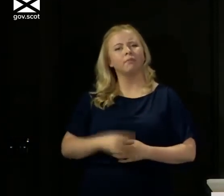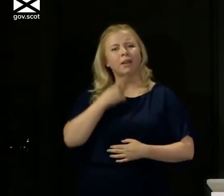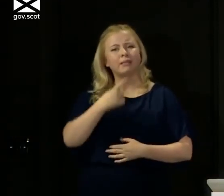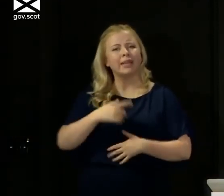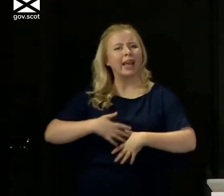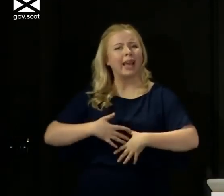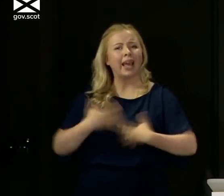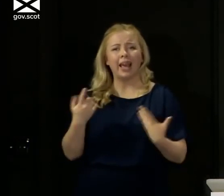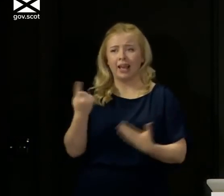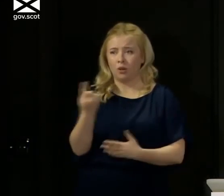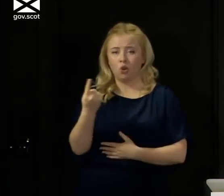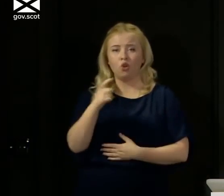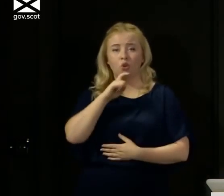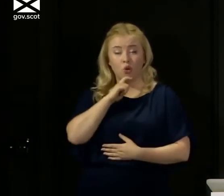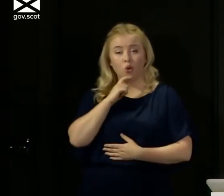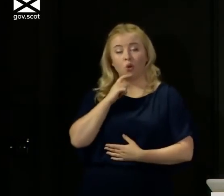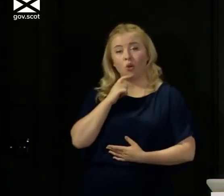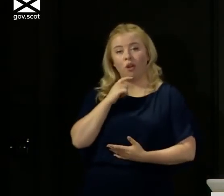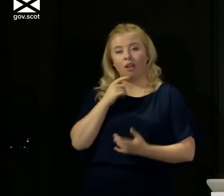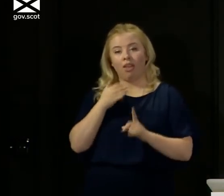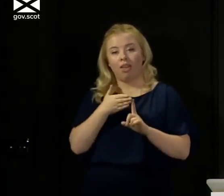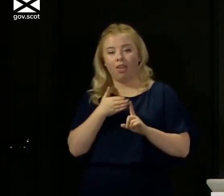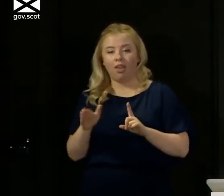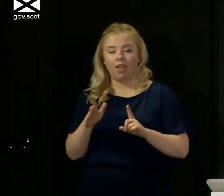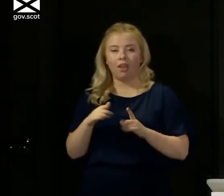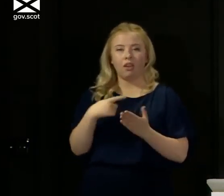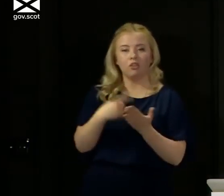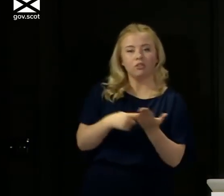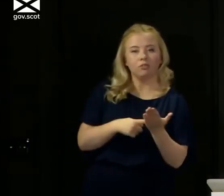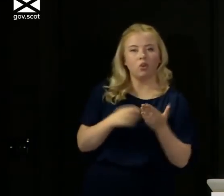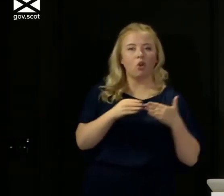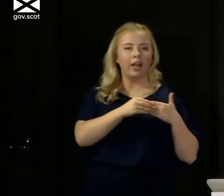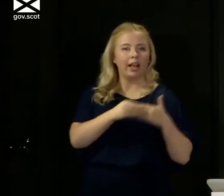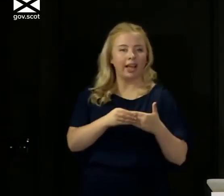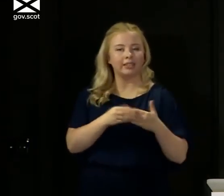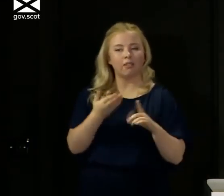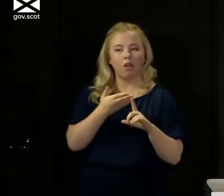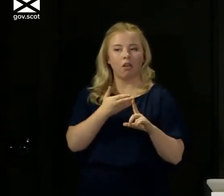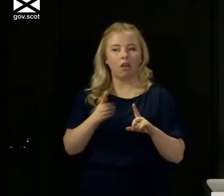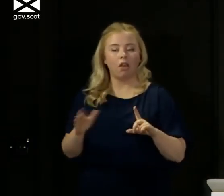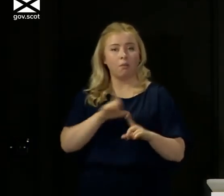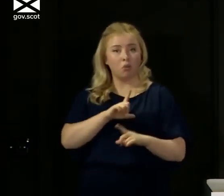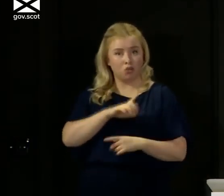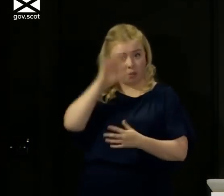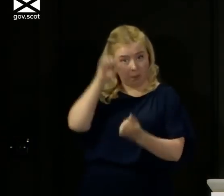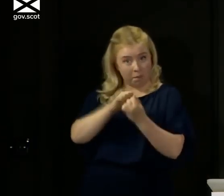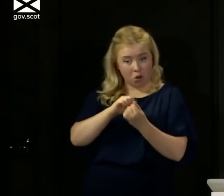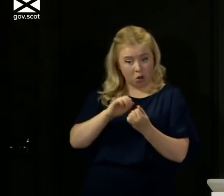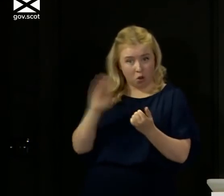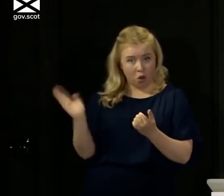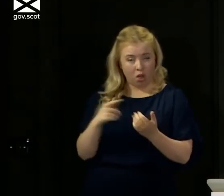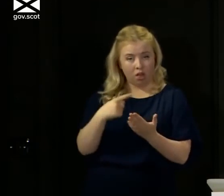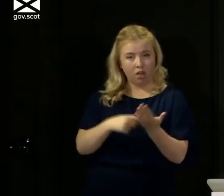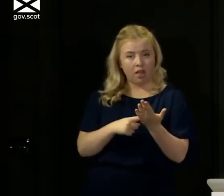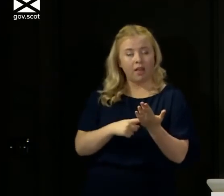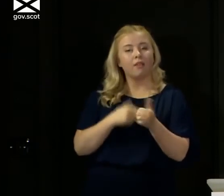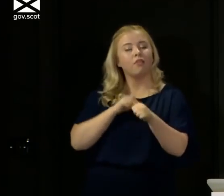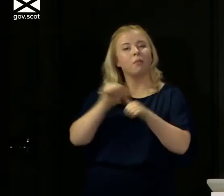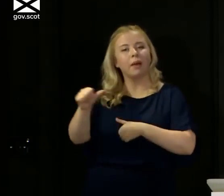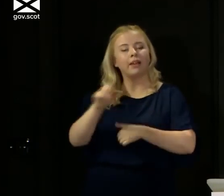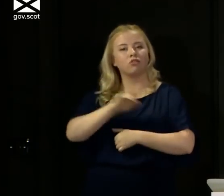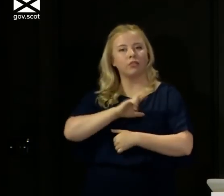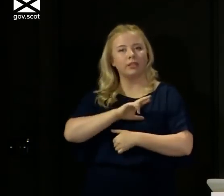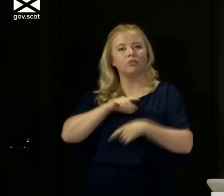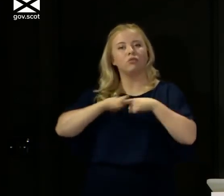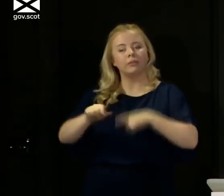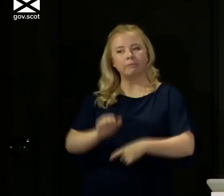who is flouting either the regulations or the guidance that we give right now, because remember, all of this has been done for the best reasons, to protect